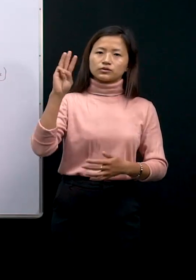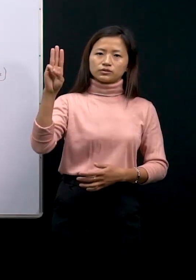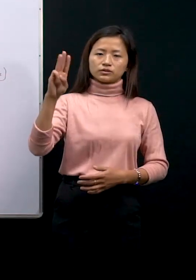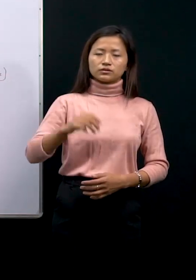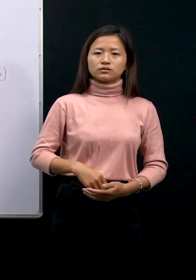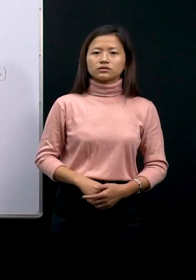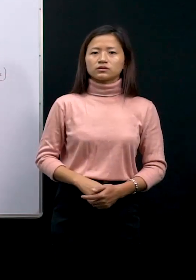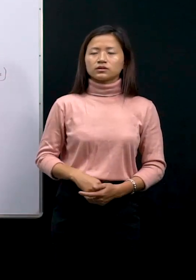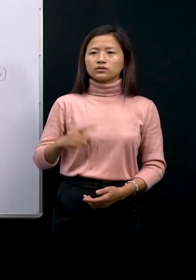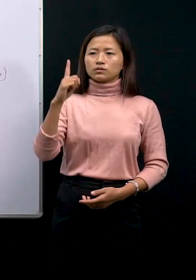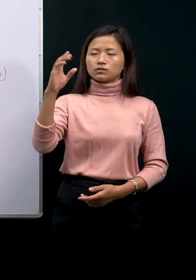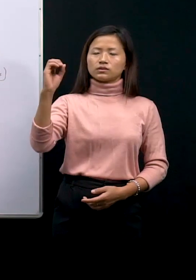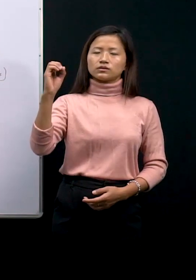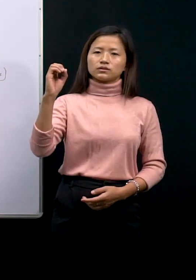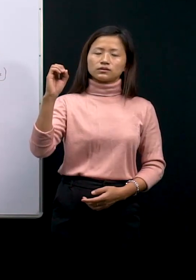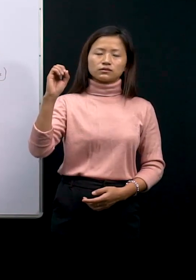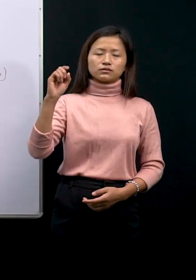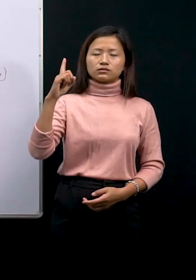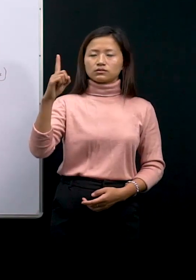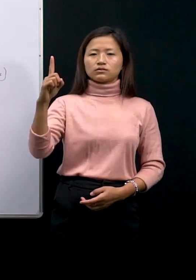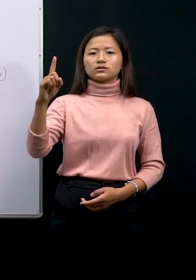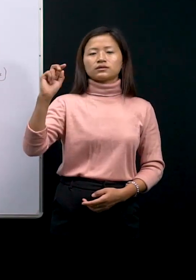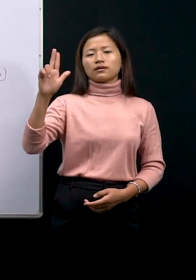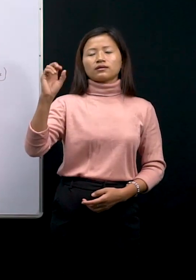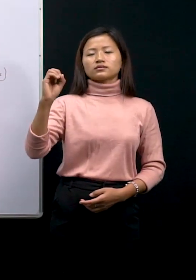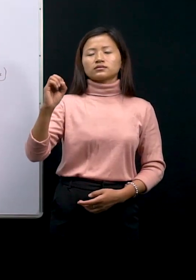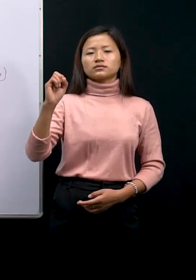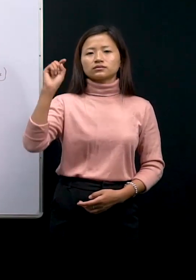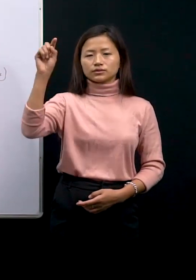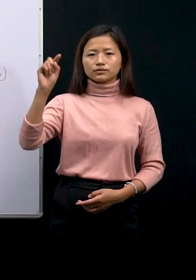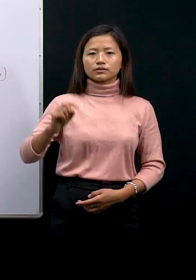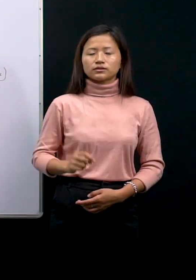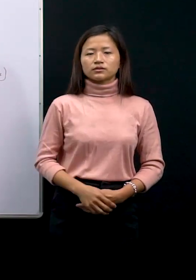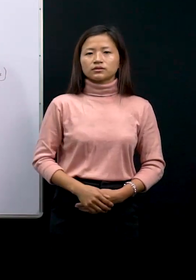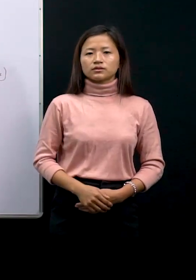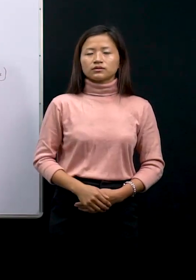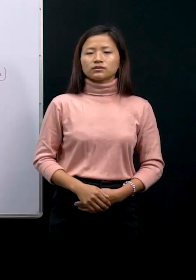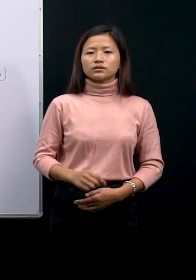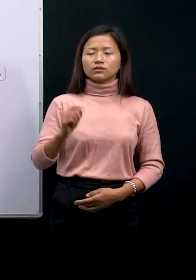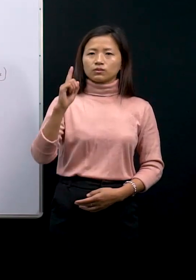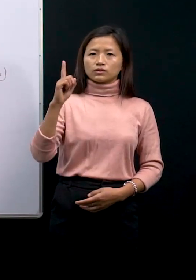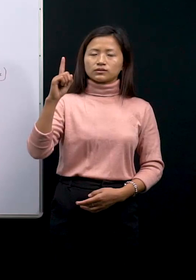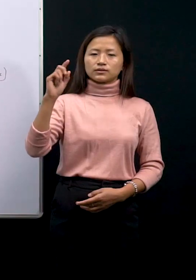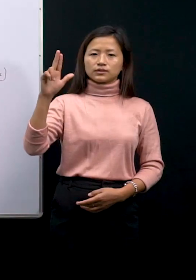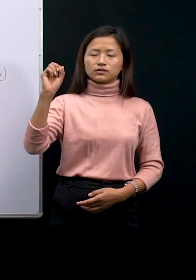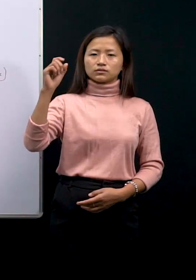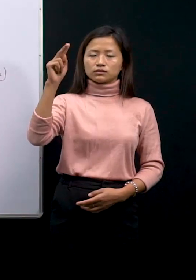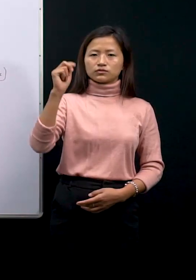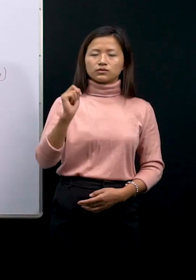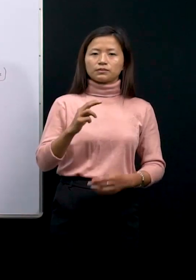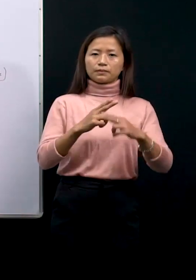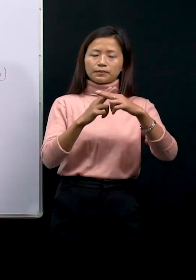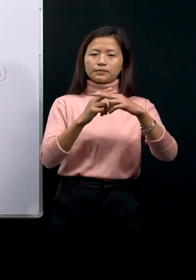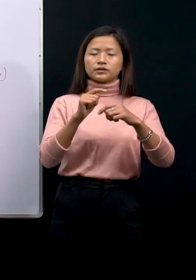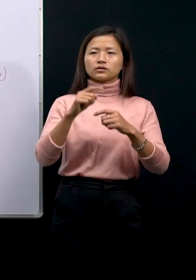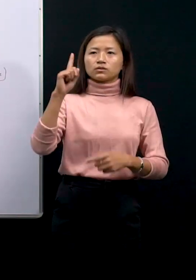much? 180 degree. So 2 times angle 2 is here, 2 times angle 3 is here, so 180 degree, right? Angle 2